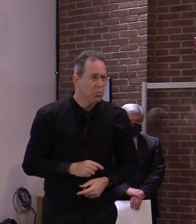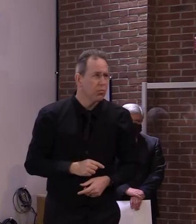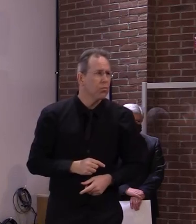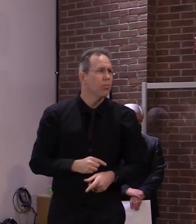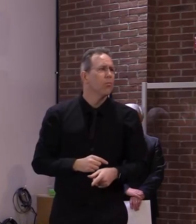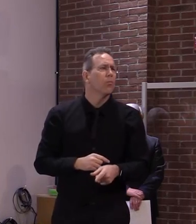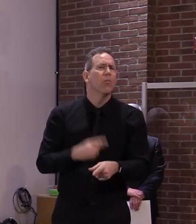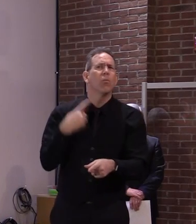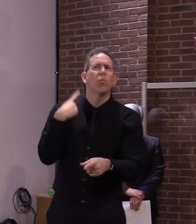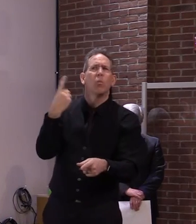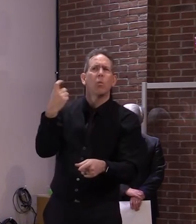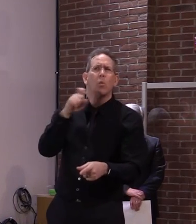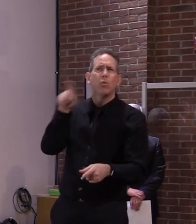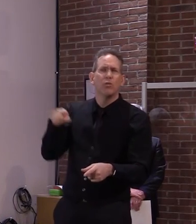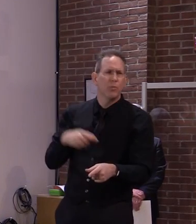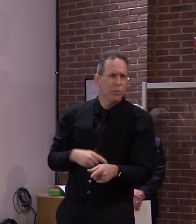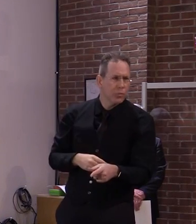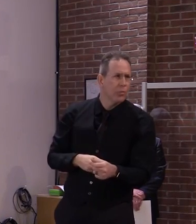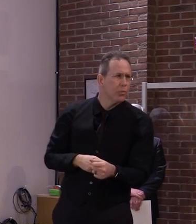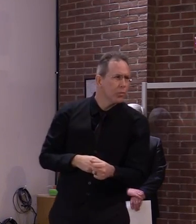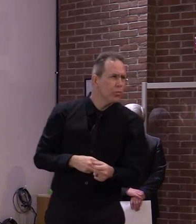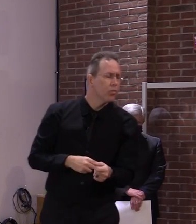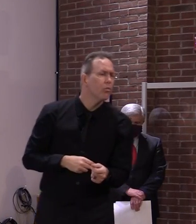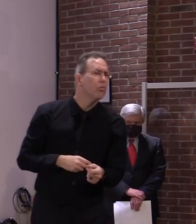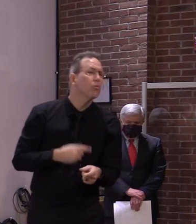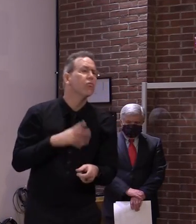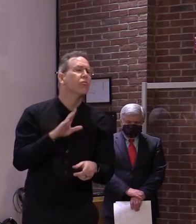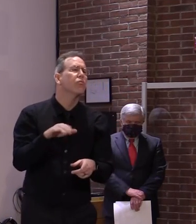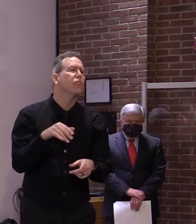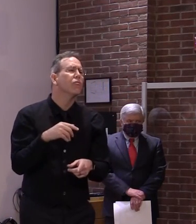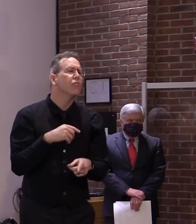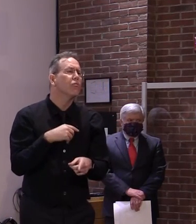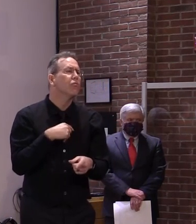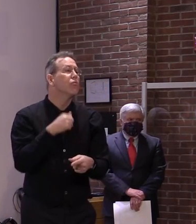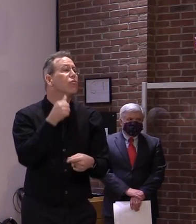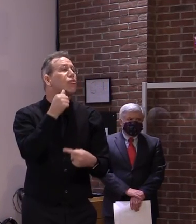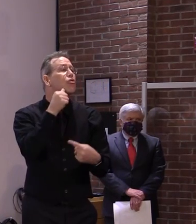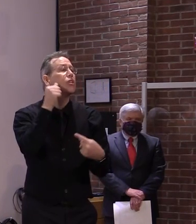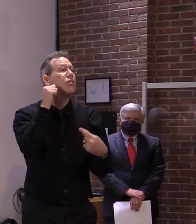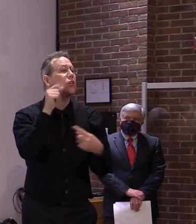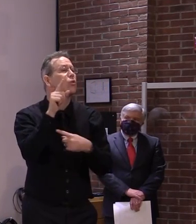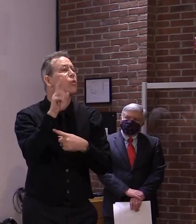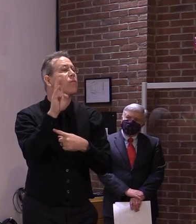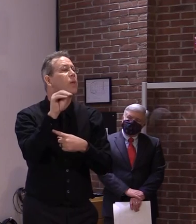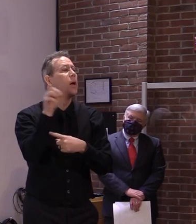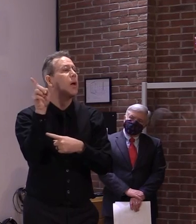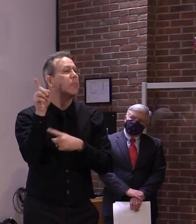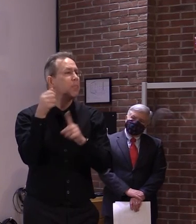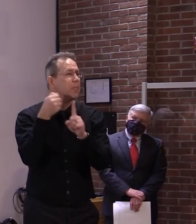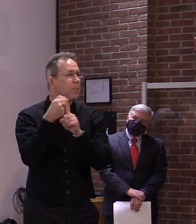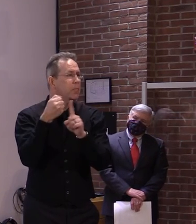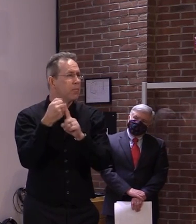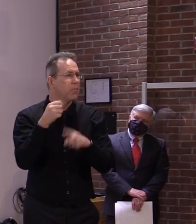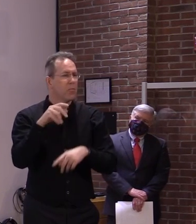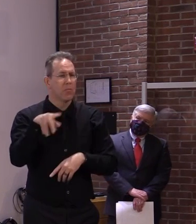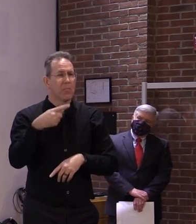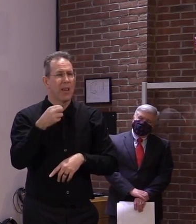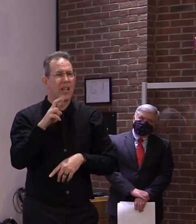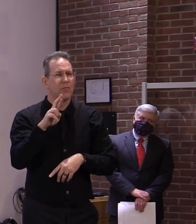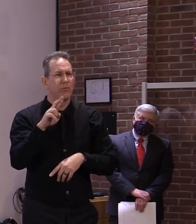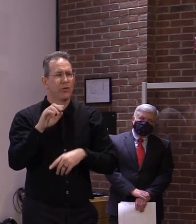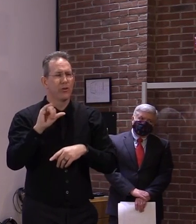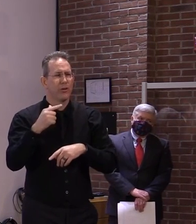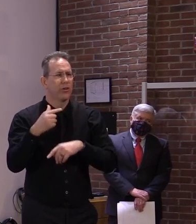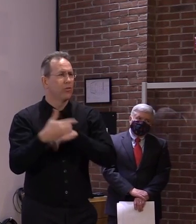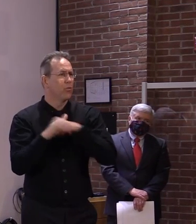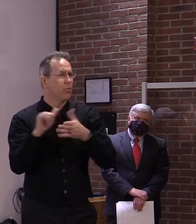Yesterday, there was a report about a cluster at the UVM Health Network Hospital in Plattsburgh in which some staff who have